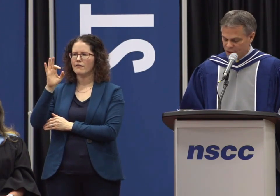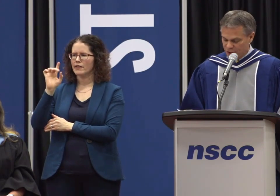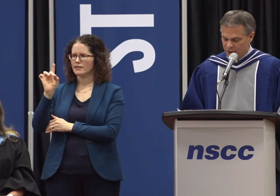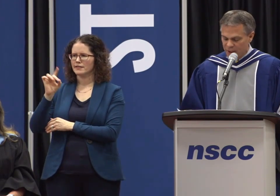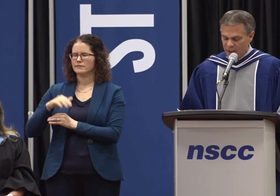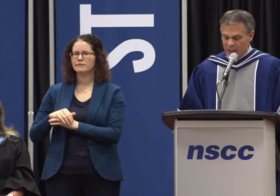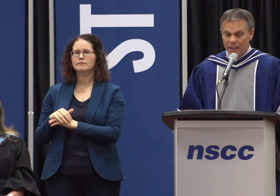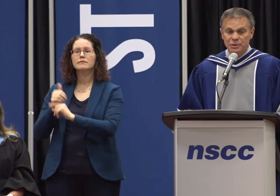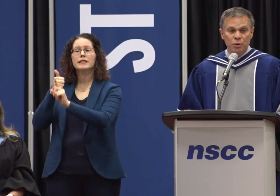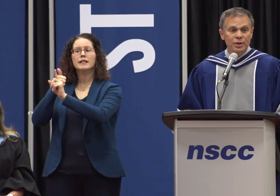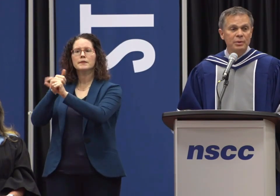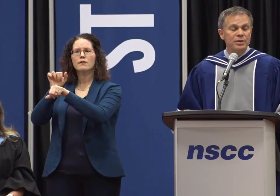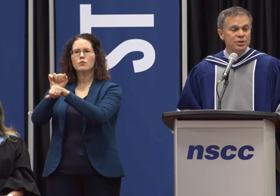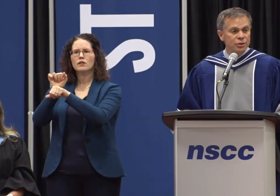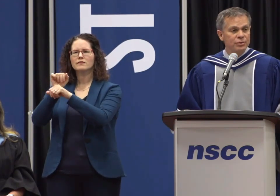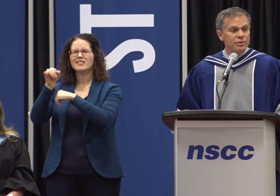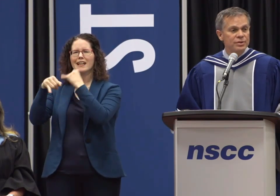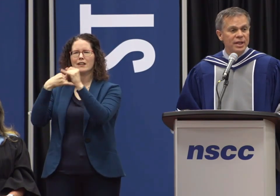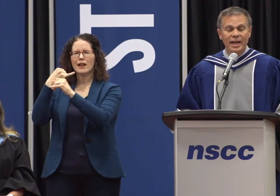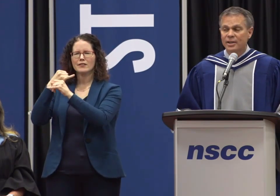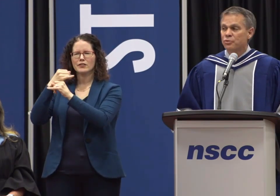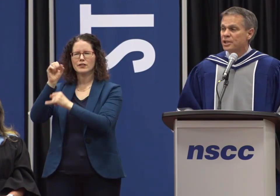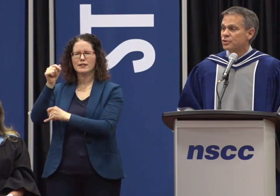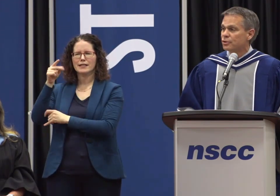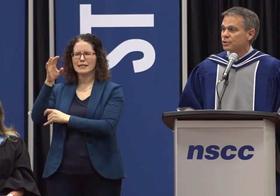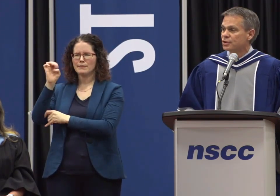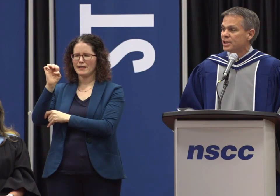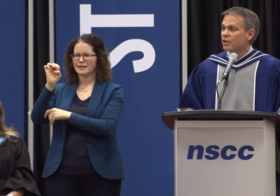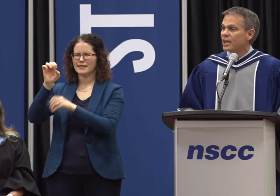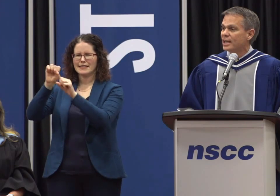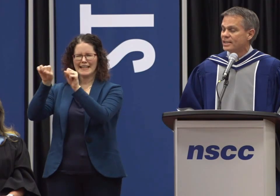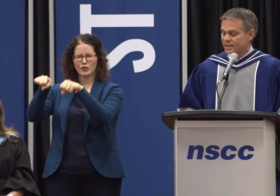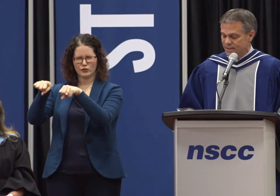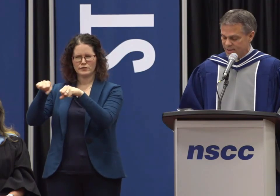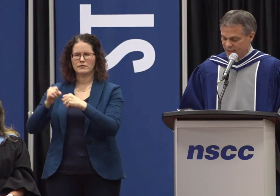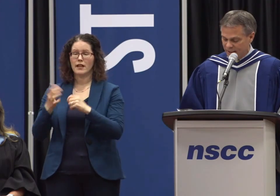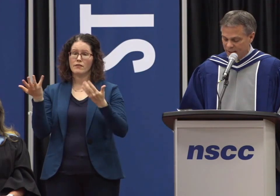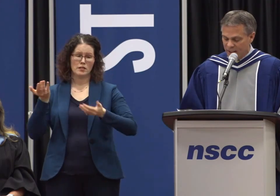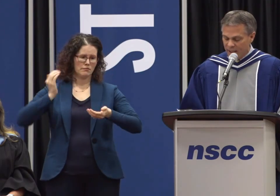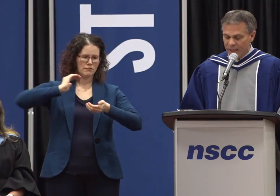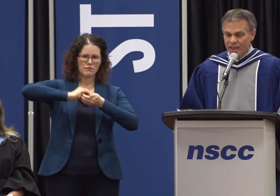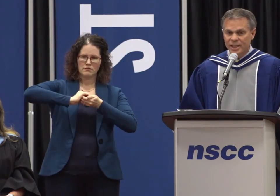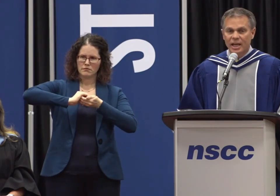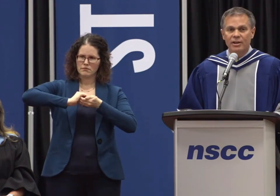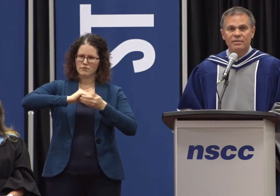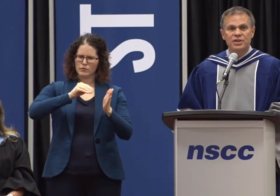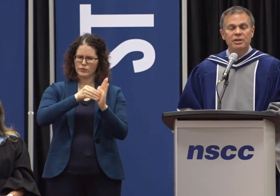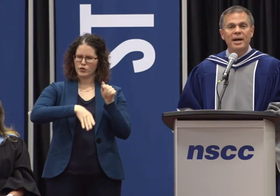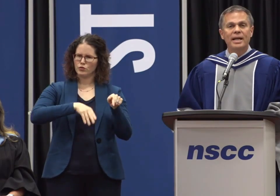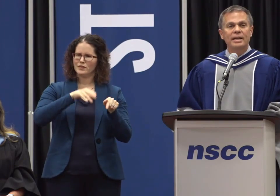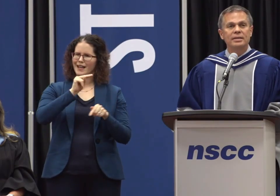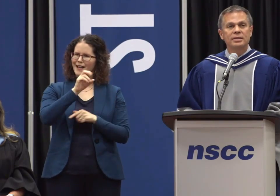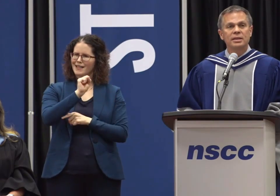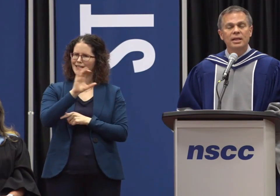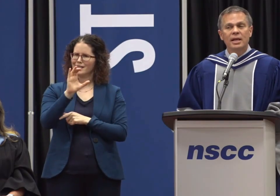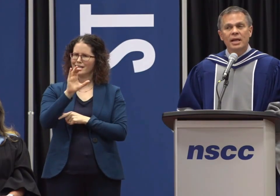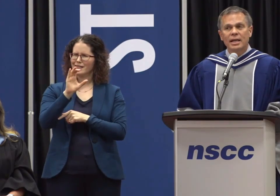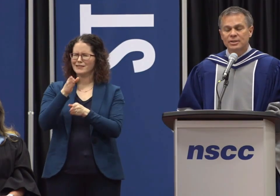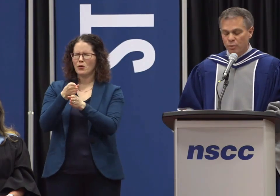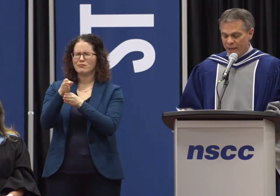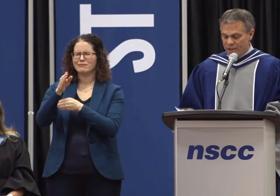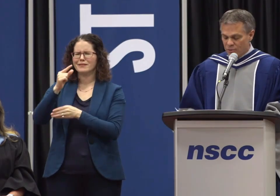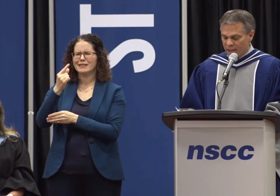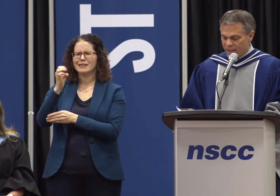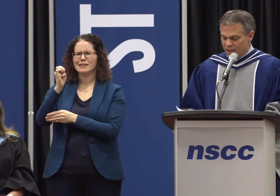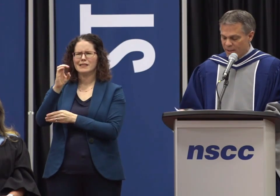Space Station, he was working with students and researchers here at NSCC in the area of geomatics. And